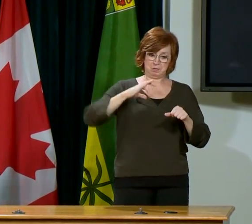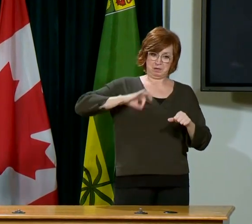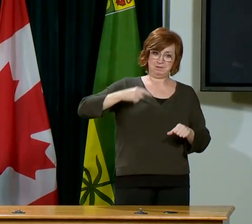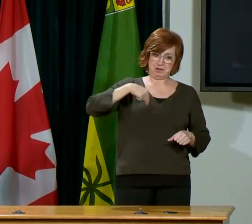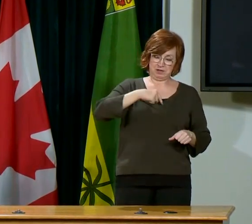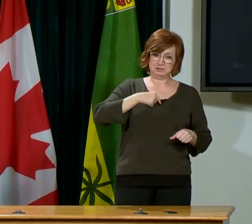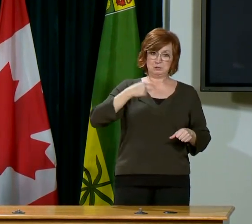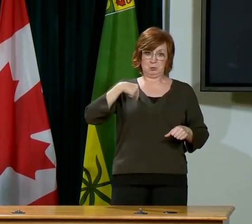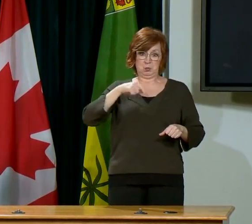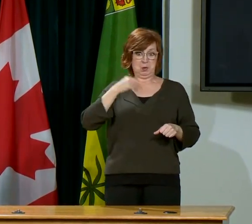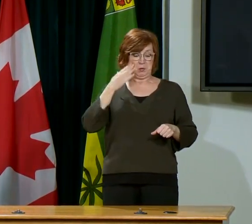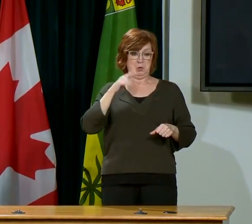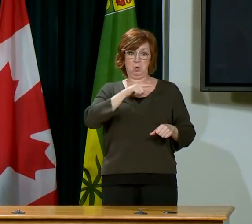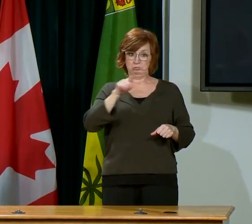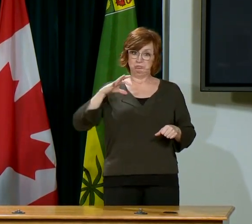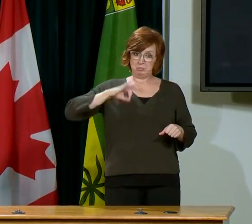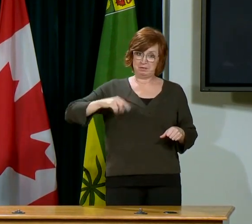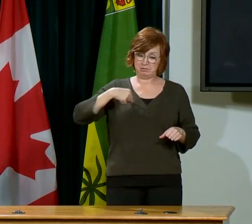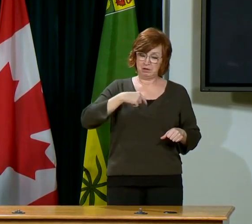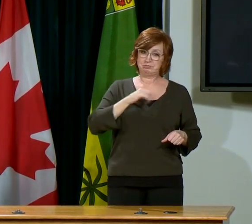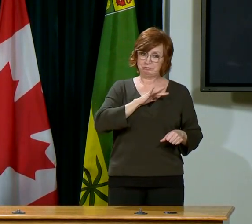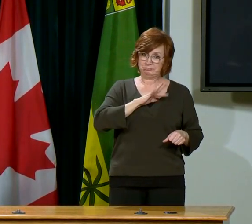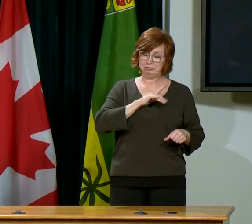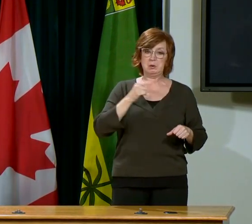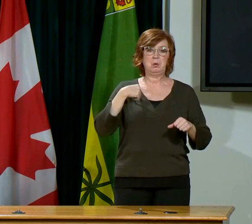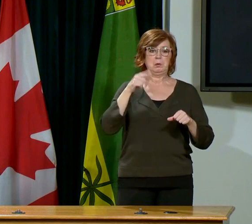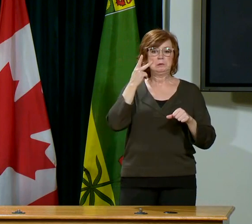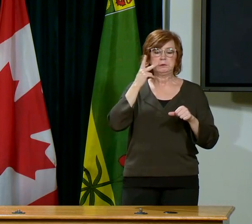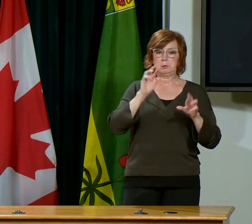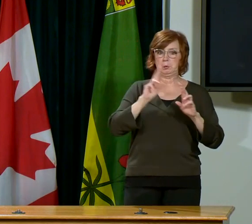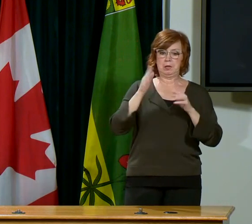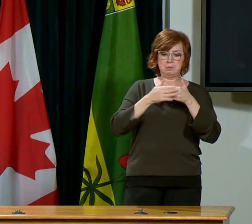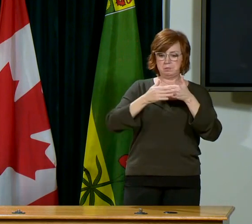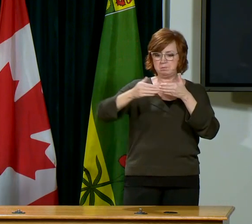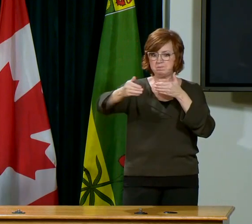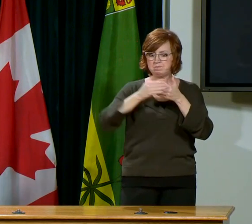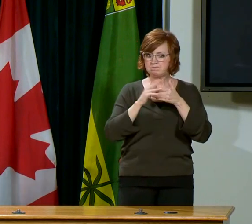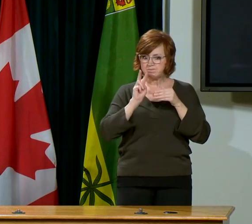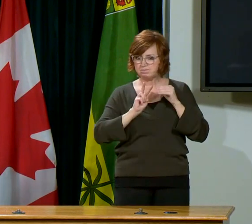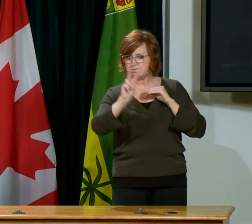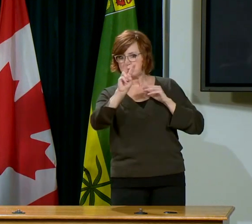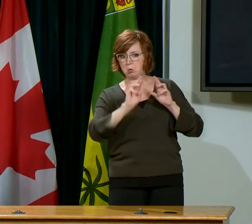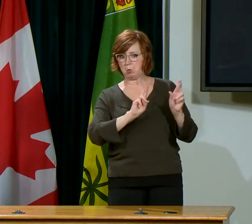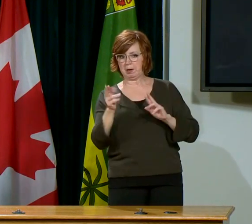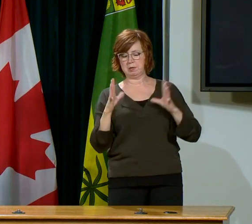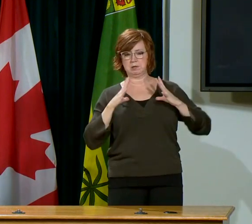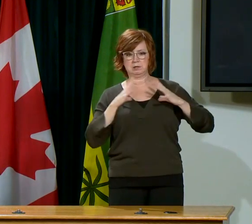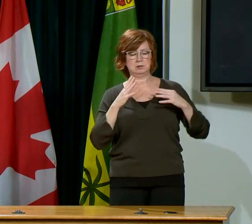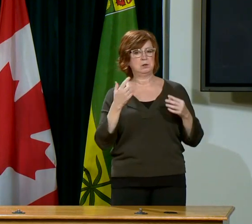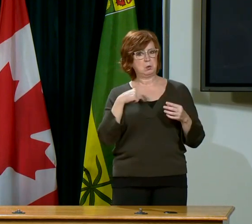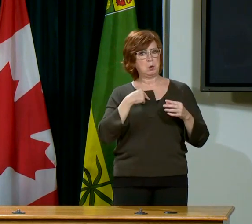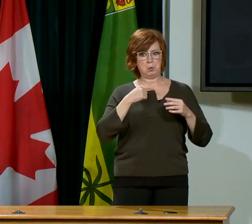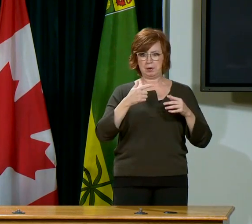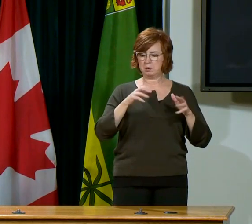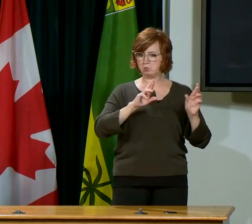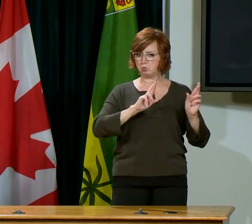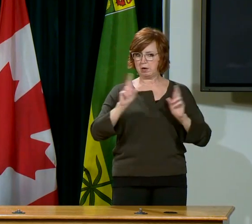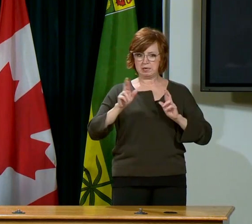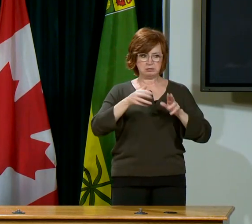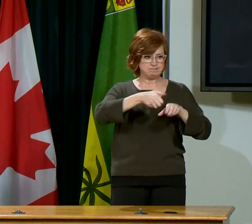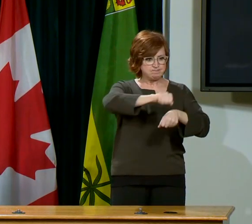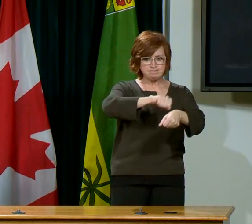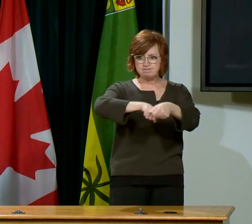The Saskatchewan Health Authority is continuing to mobilize and prepare based on the scenarios shared last week. That has not